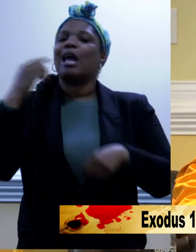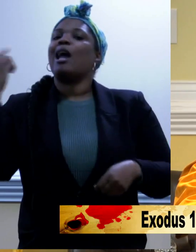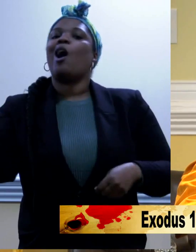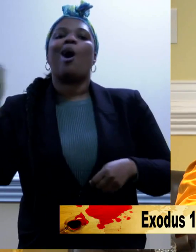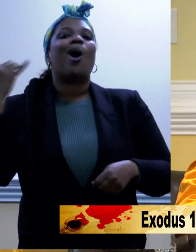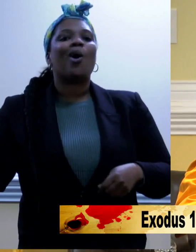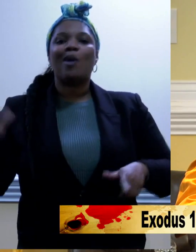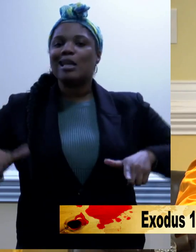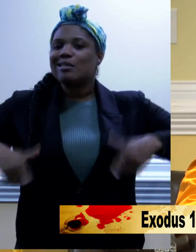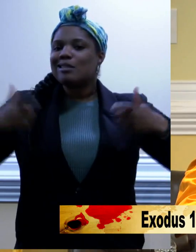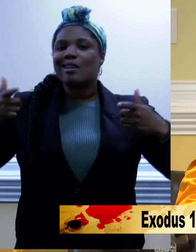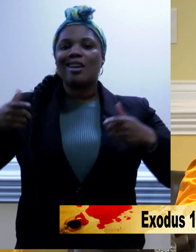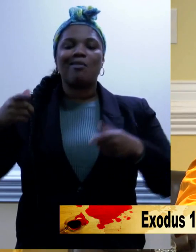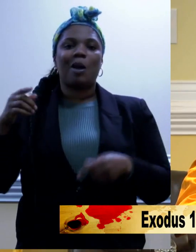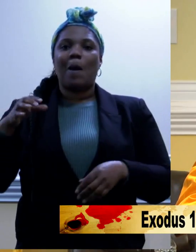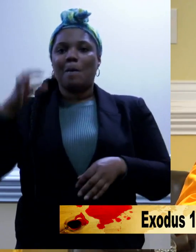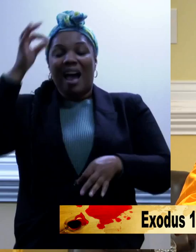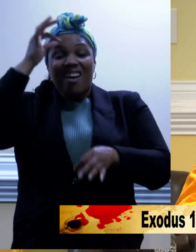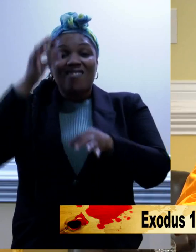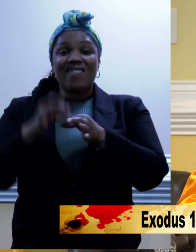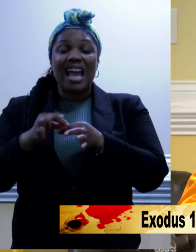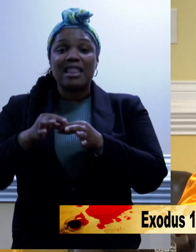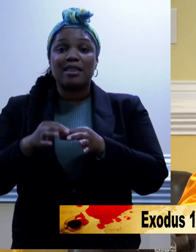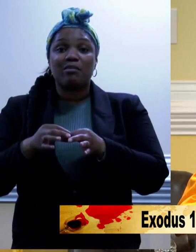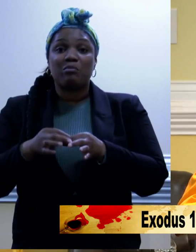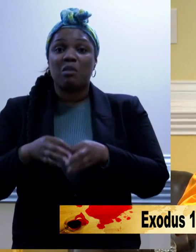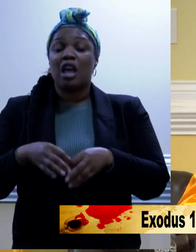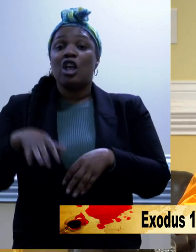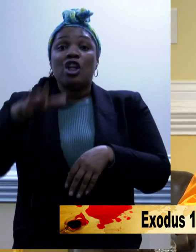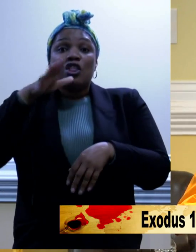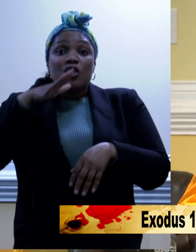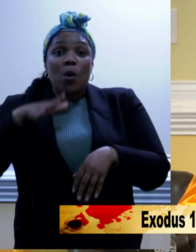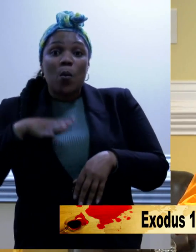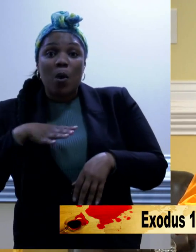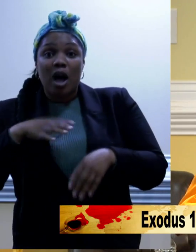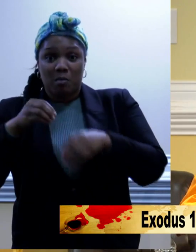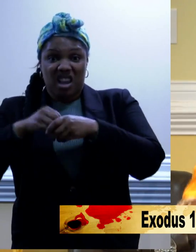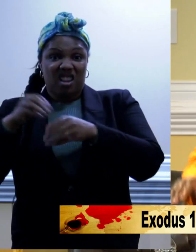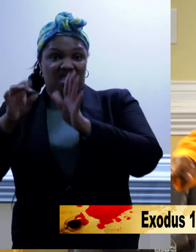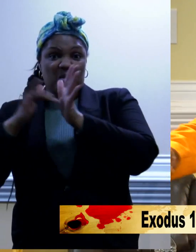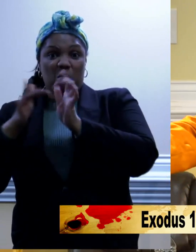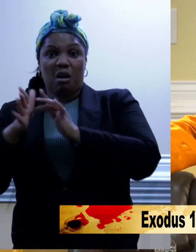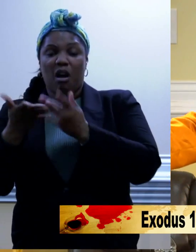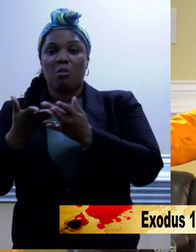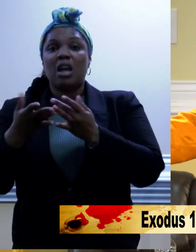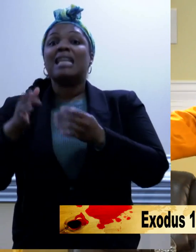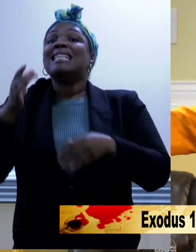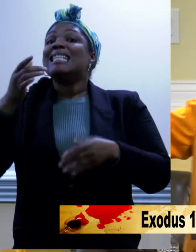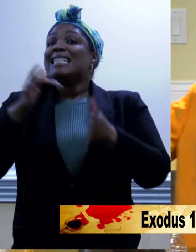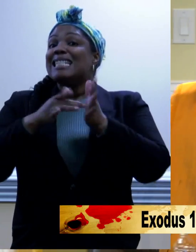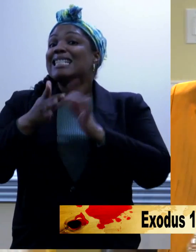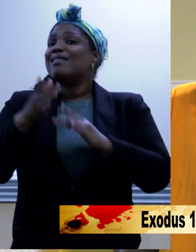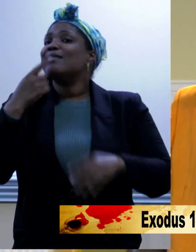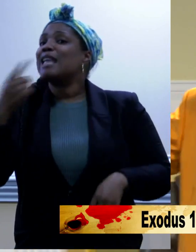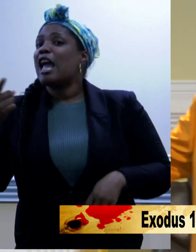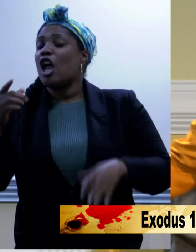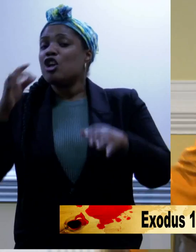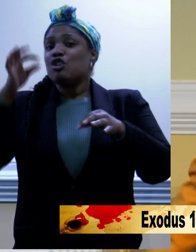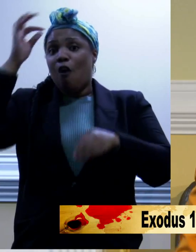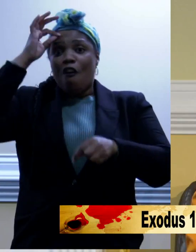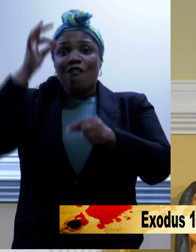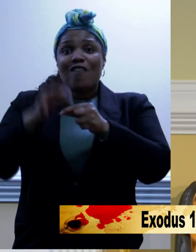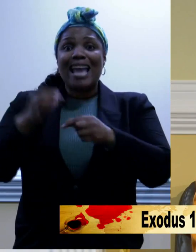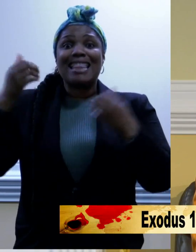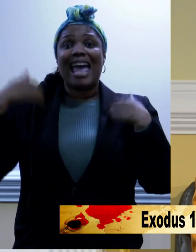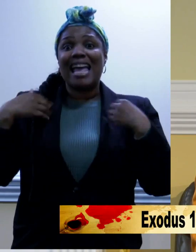faith. Like Jesus told the woman, your faith have saved you. Yes, sir. Your faith have always saved